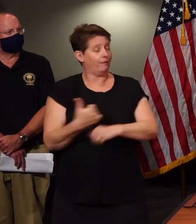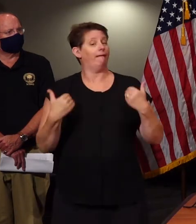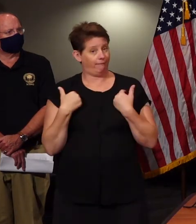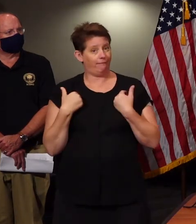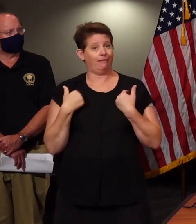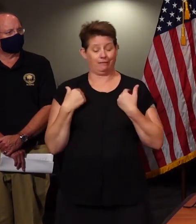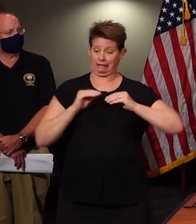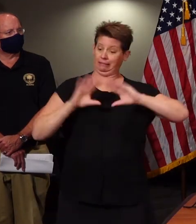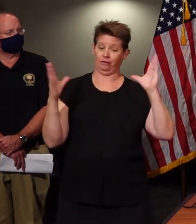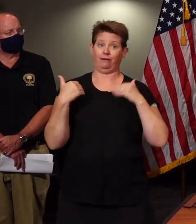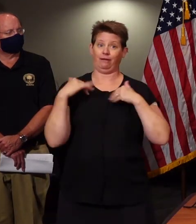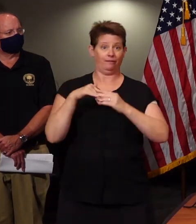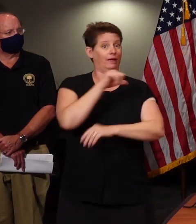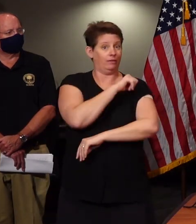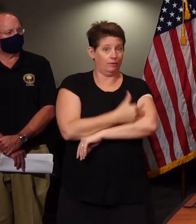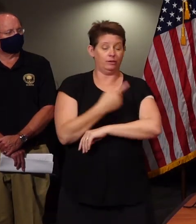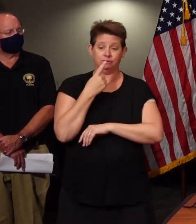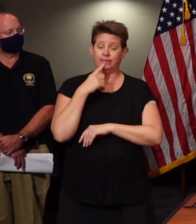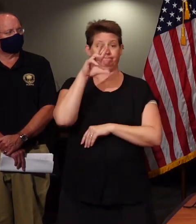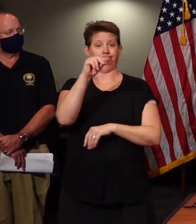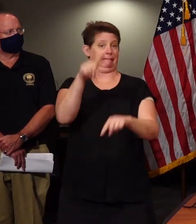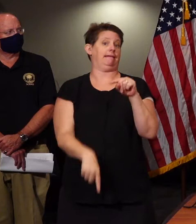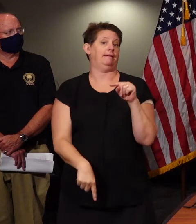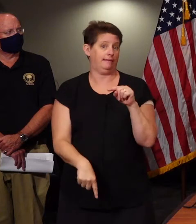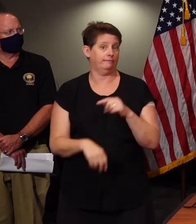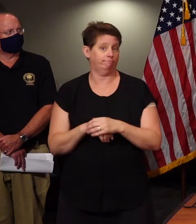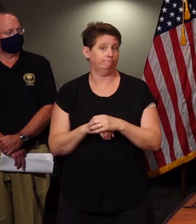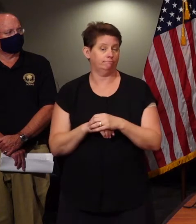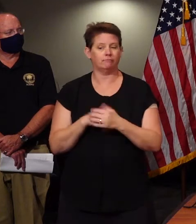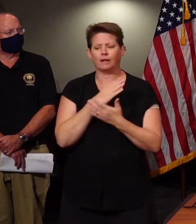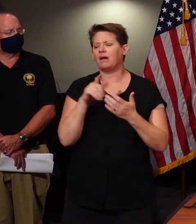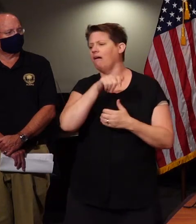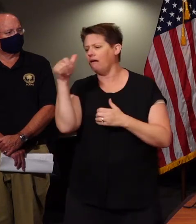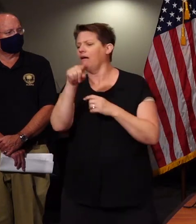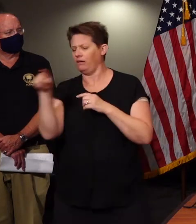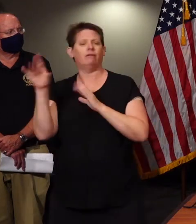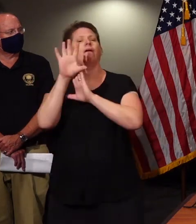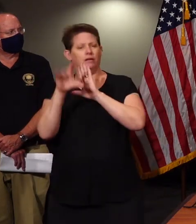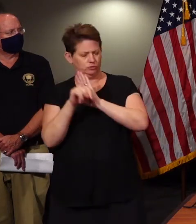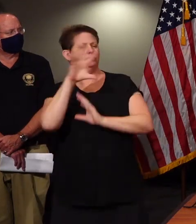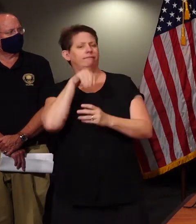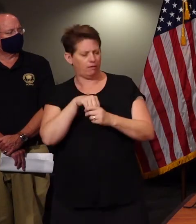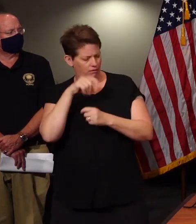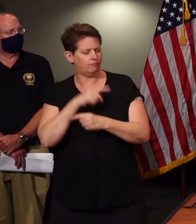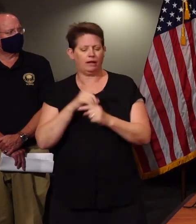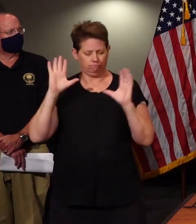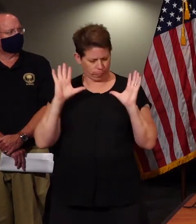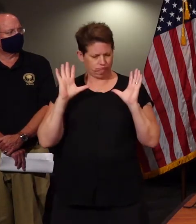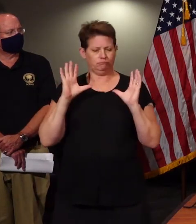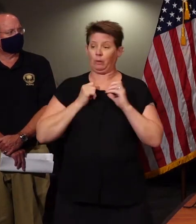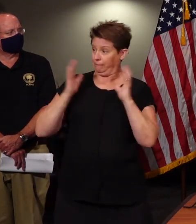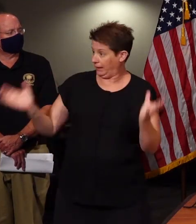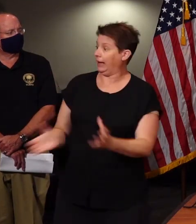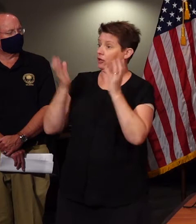have clearly the authority to do that. There's some other areas, the Constitution's involved, and I urge